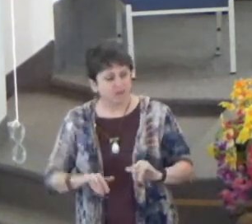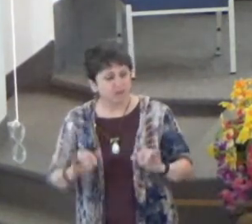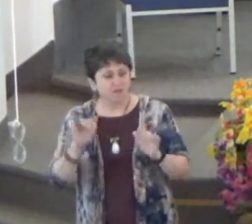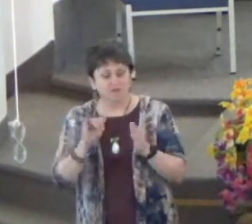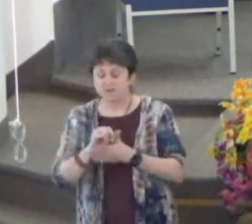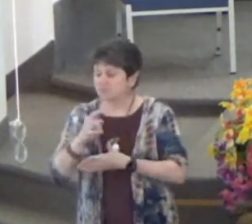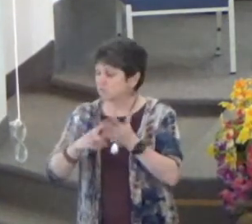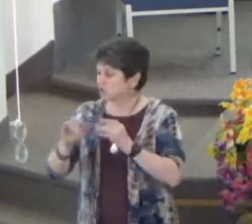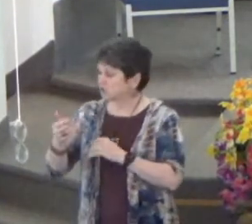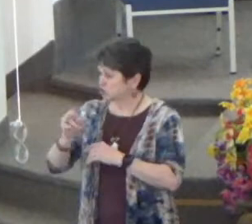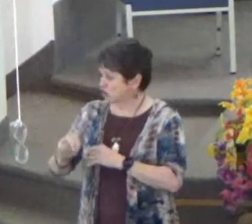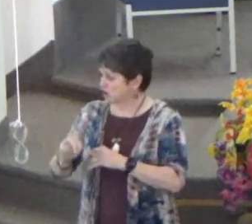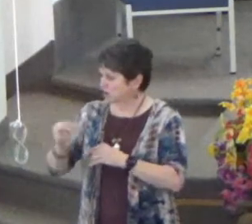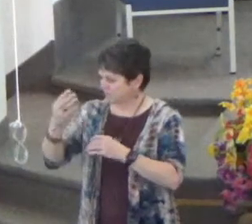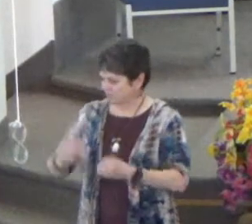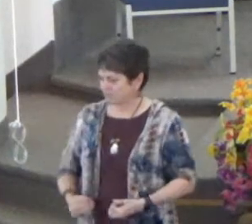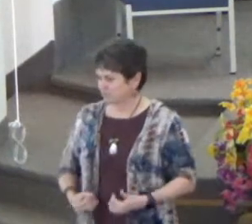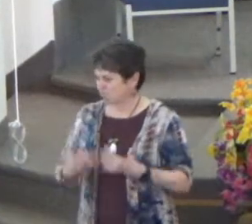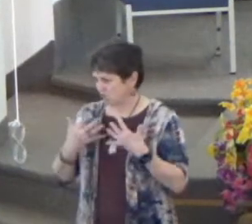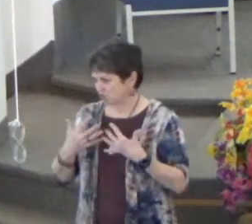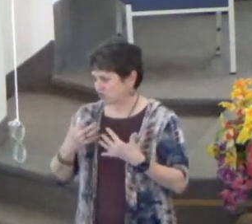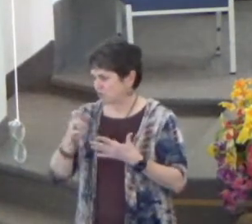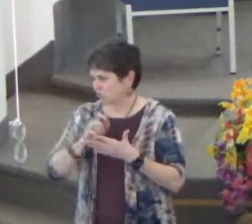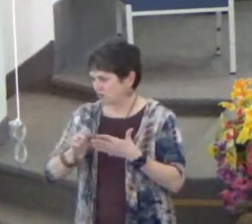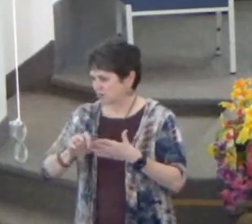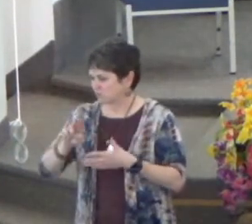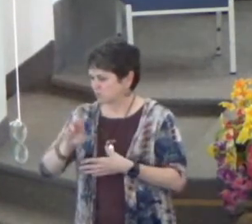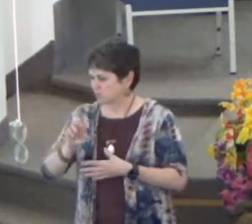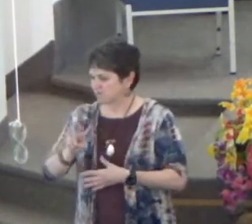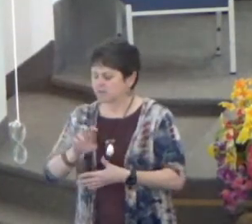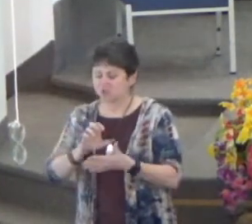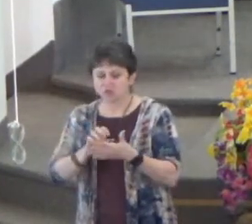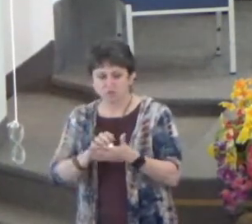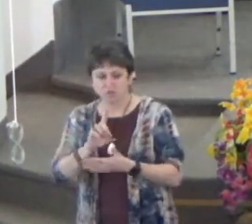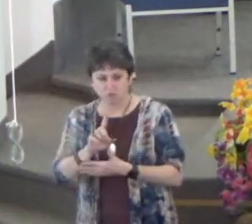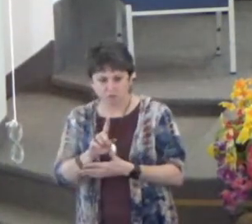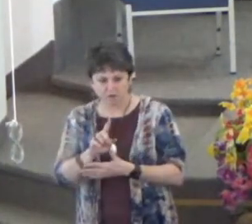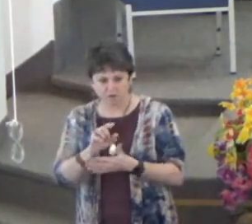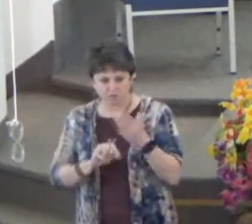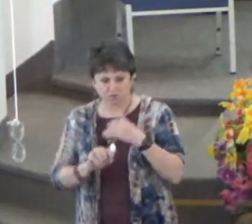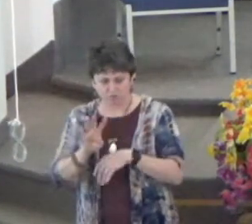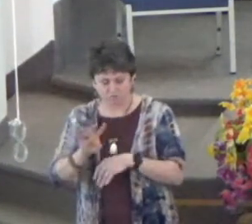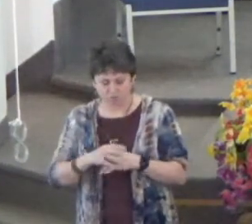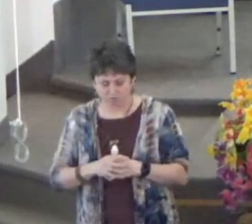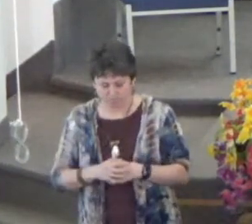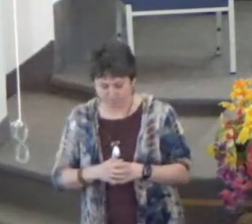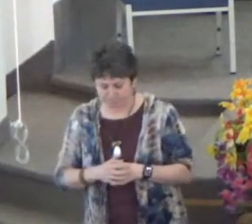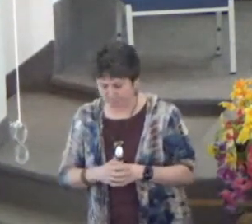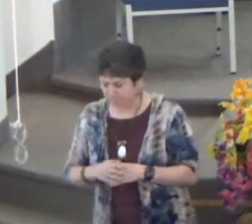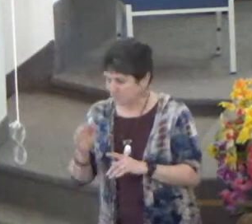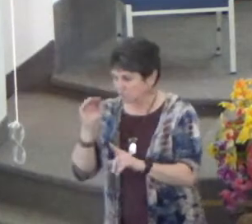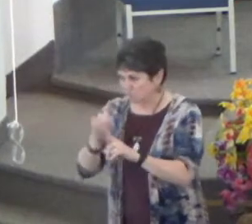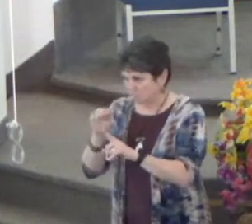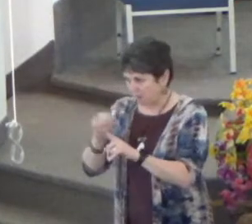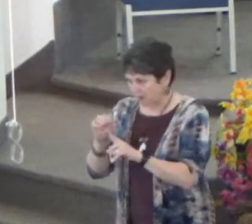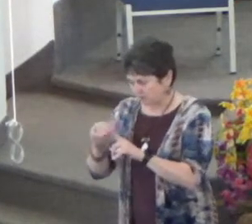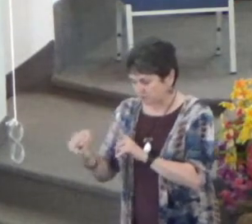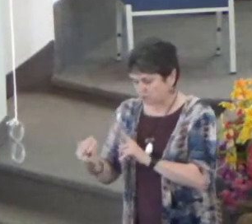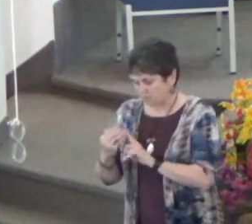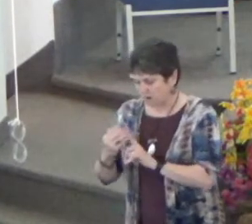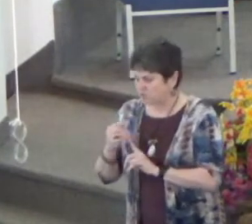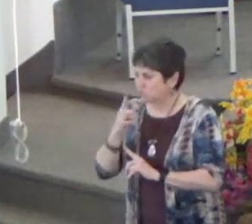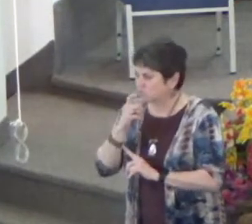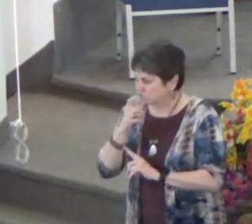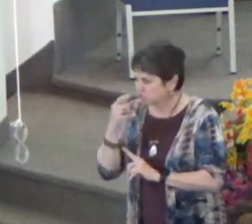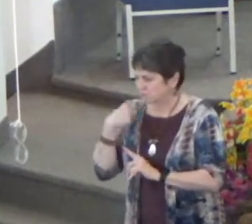what John, by inspiration, writes in Revelation 1, verse 4, as a reminder of who